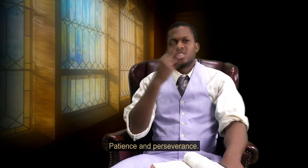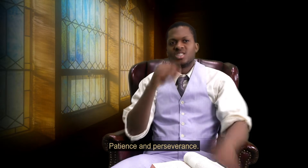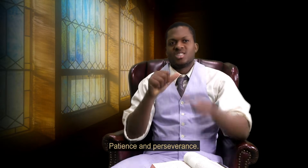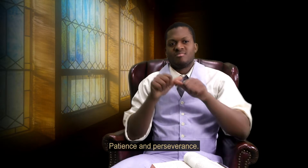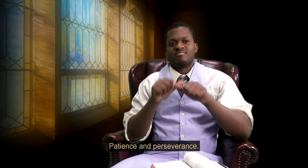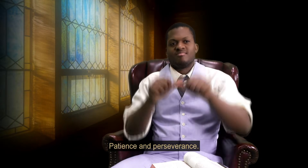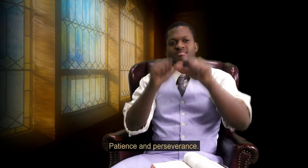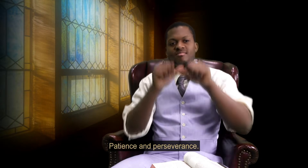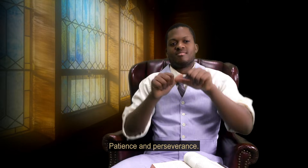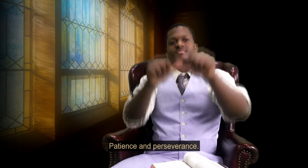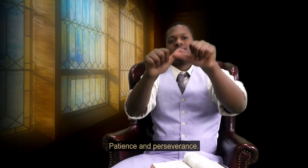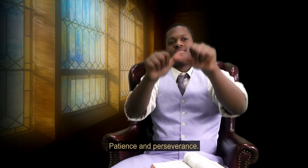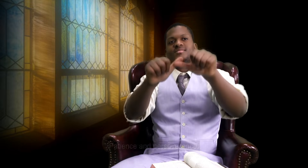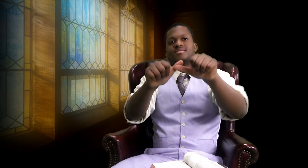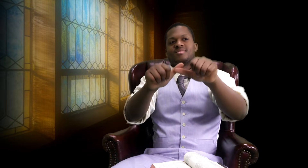Patient and persevering.